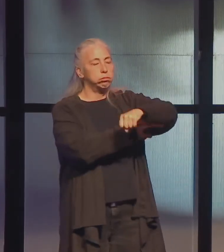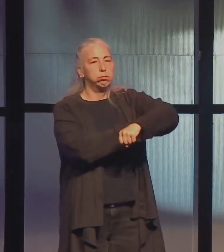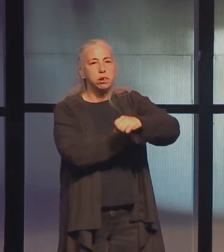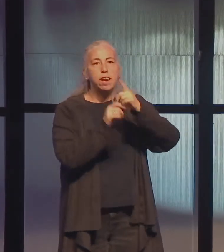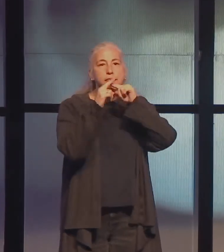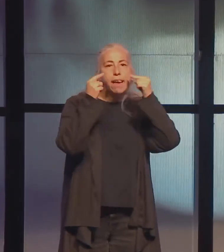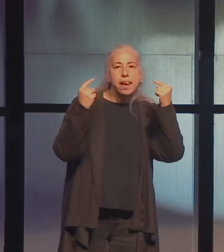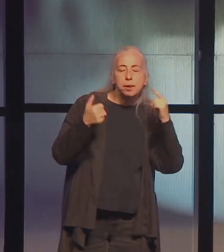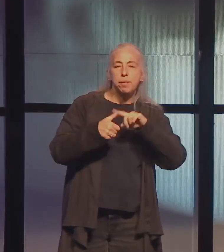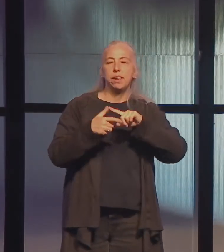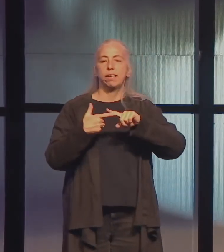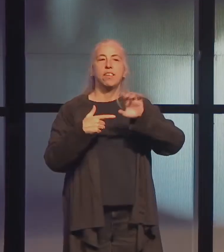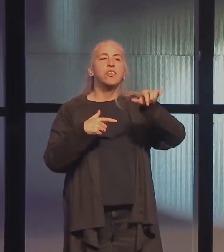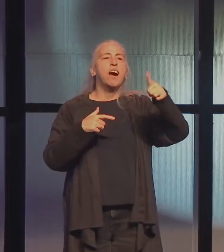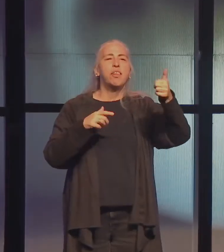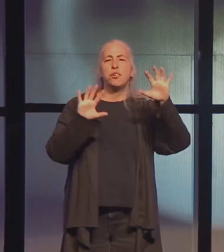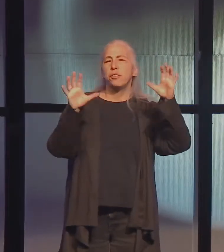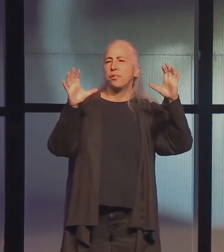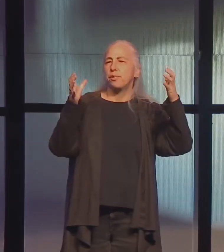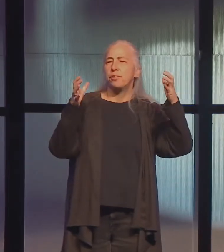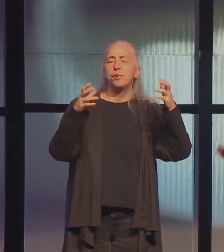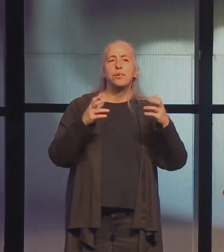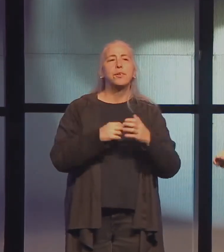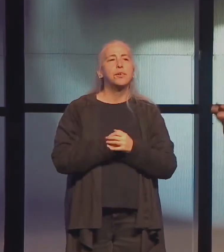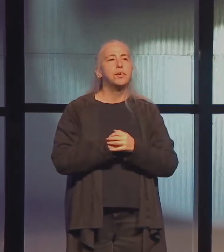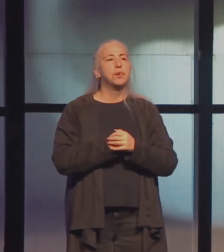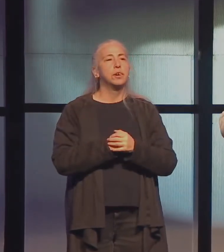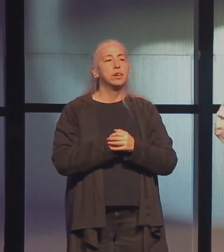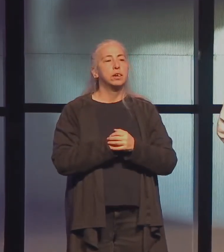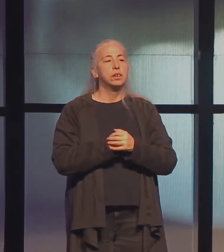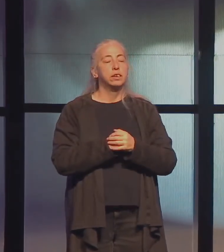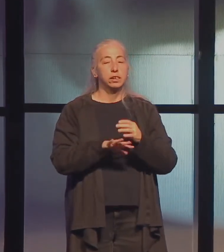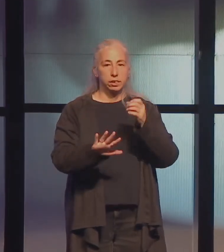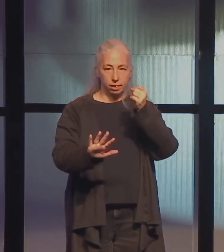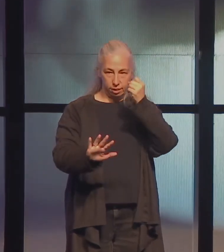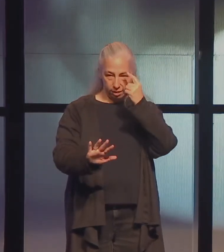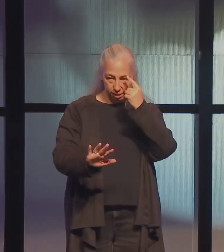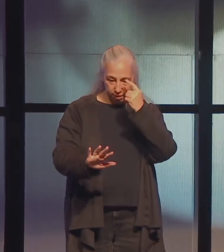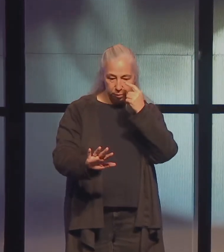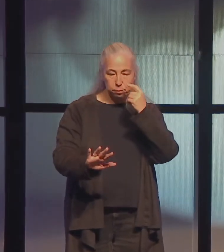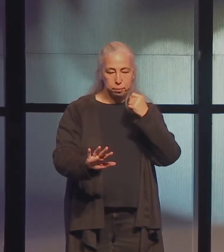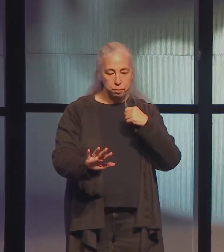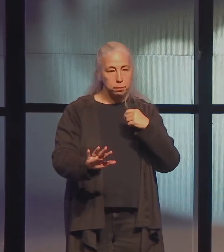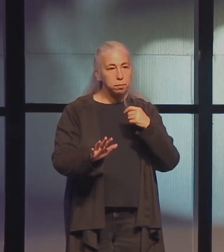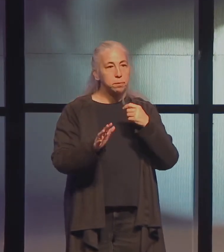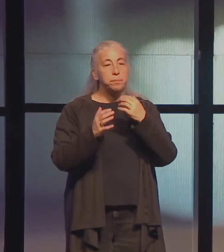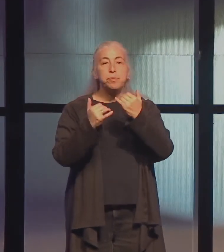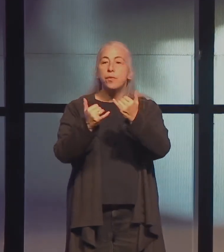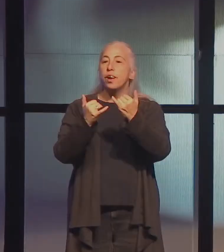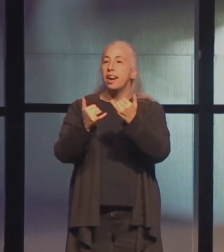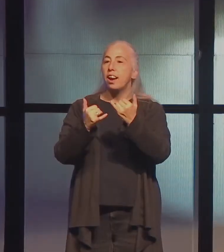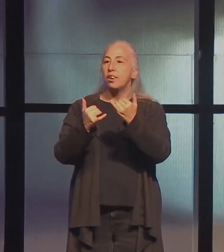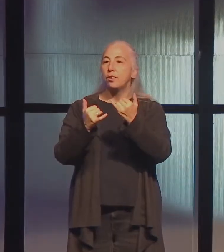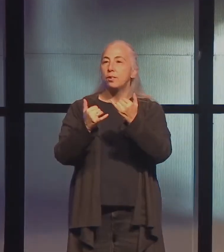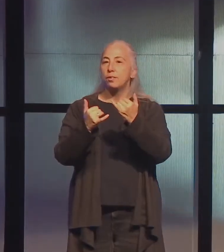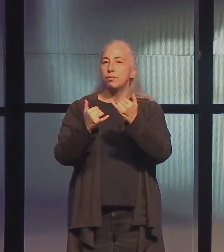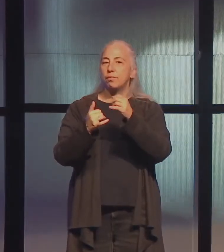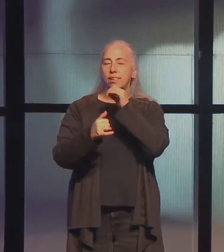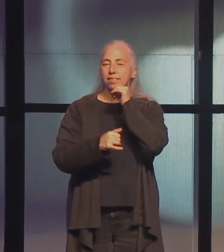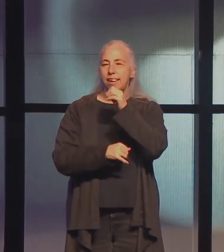the other, right? But unfortunately, this isn't just ancient